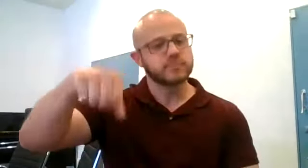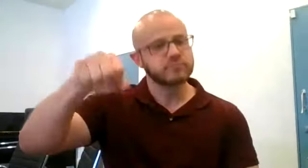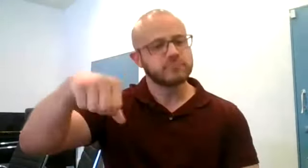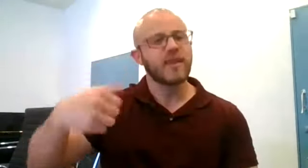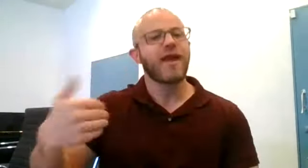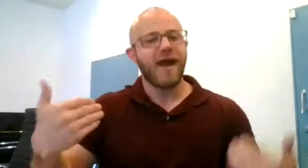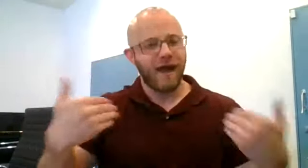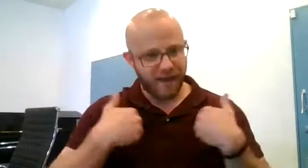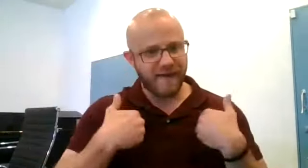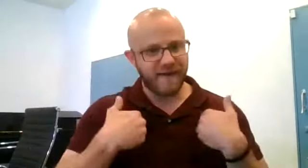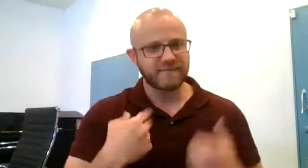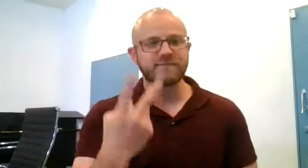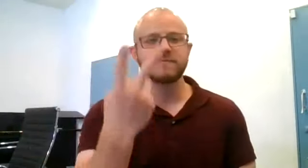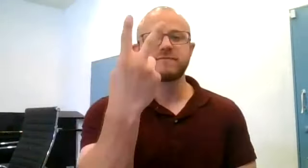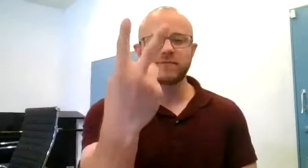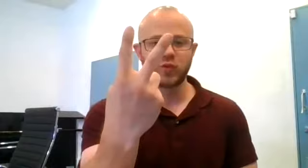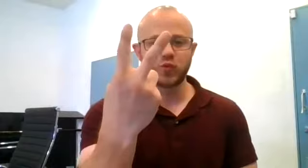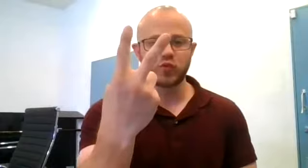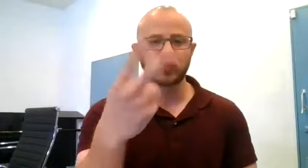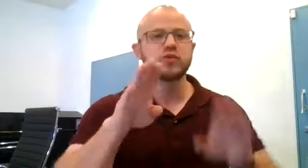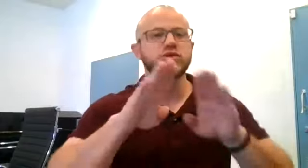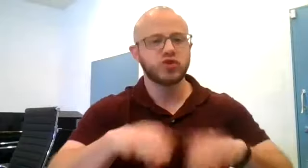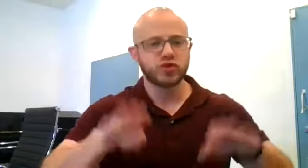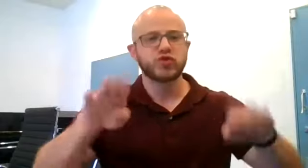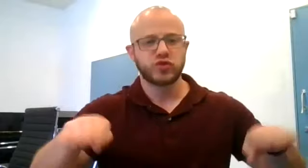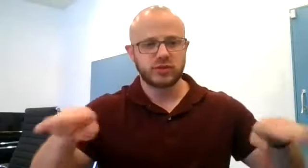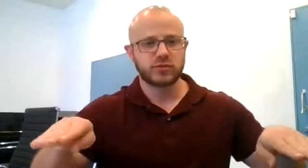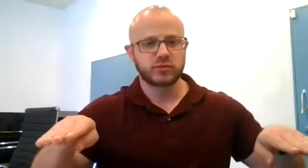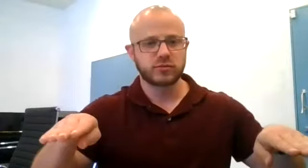Yes, I have 2 children.